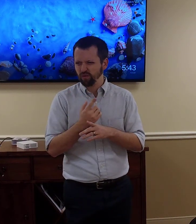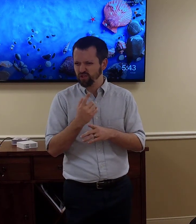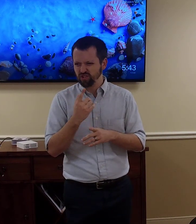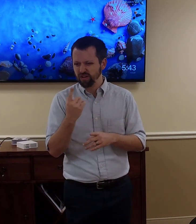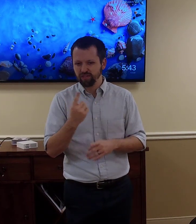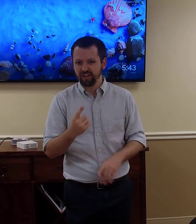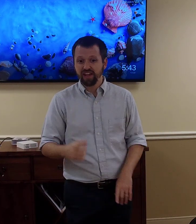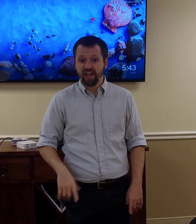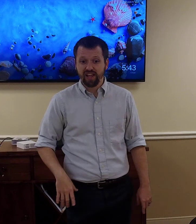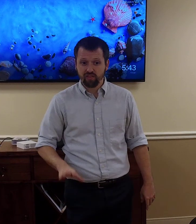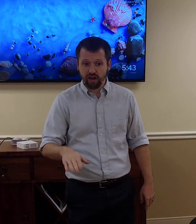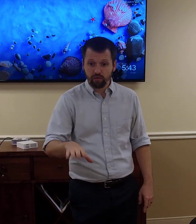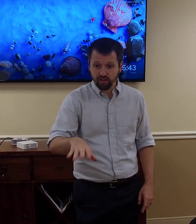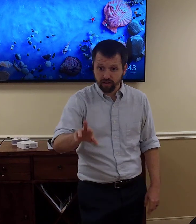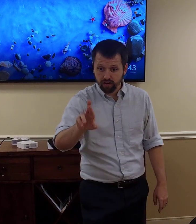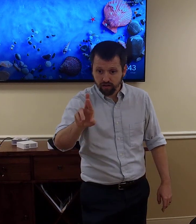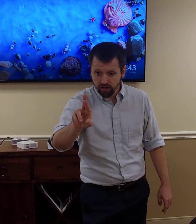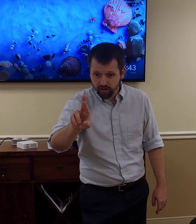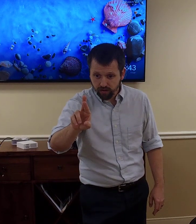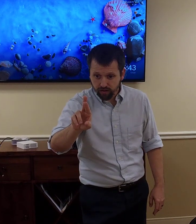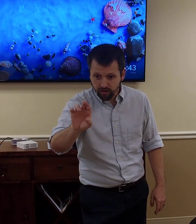or something. And so I was like,